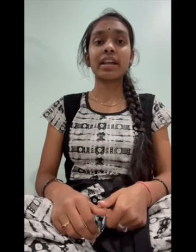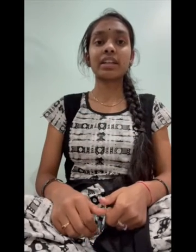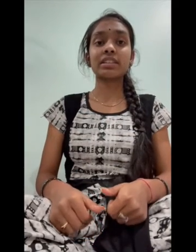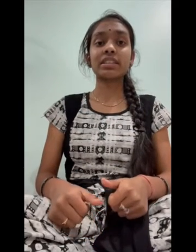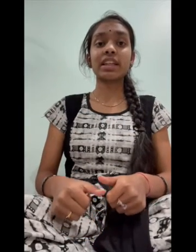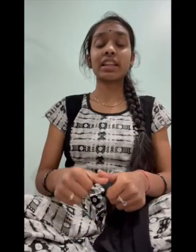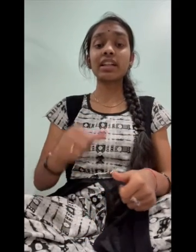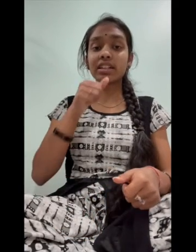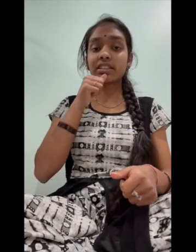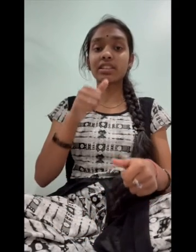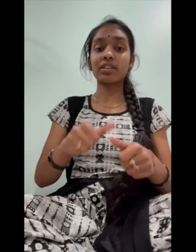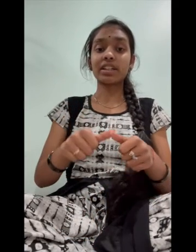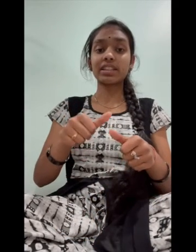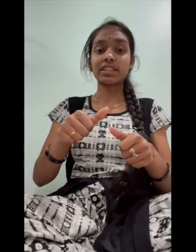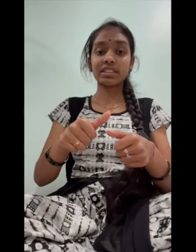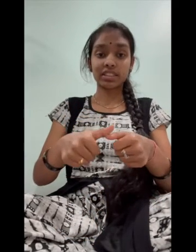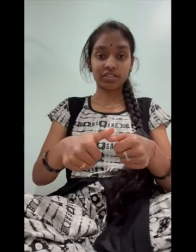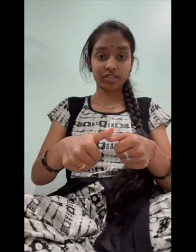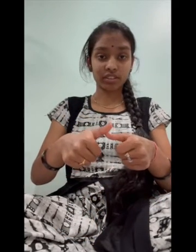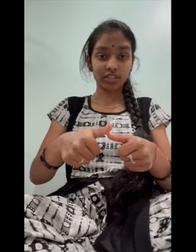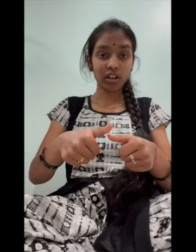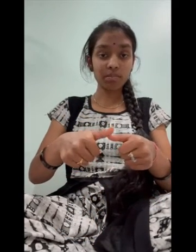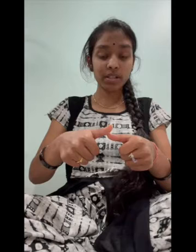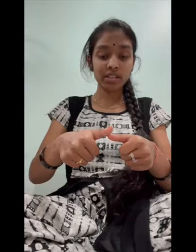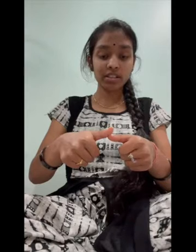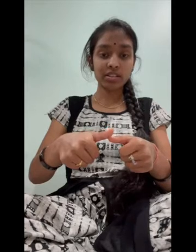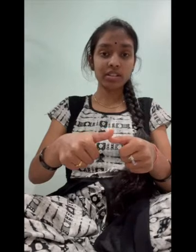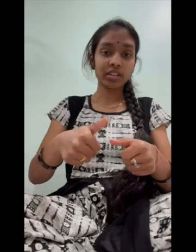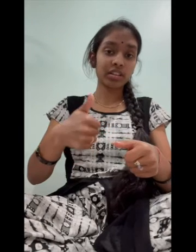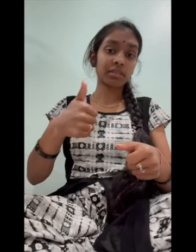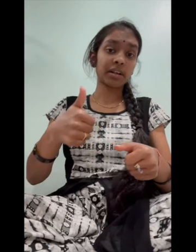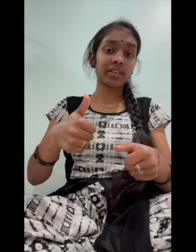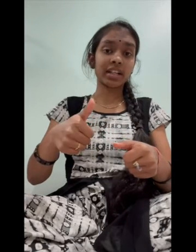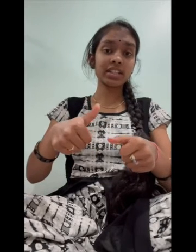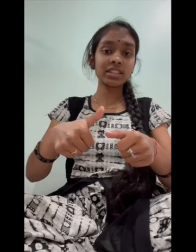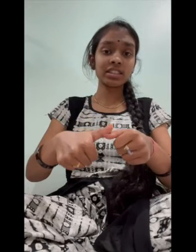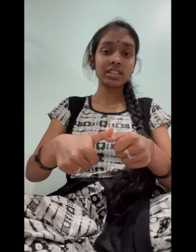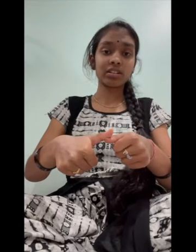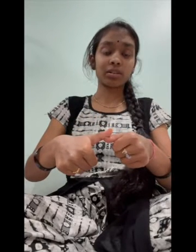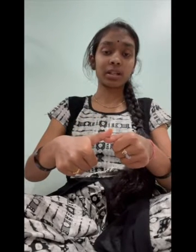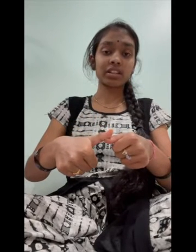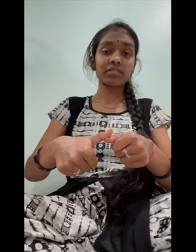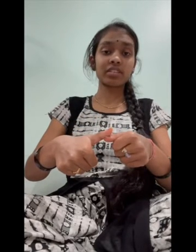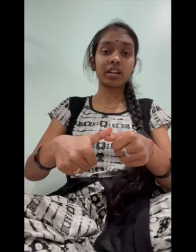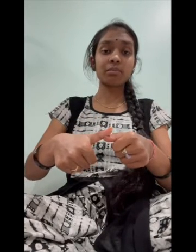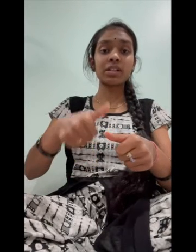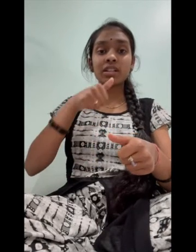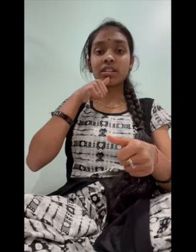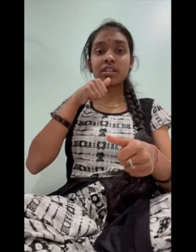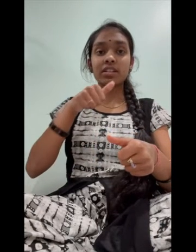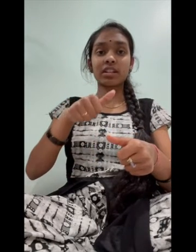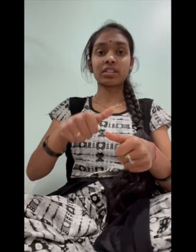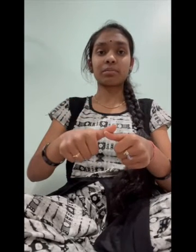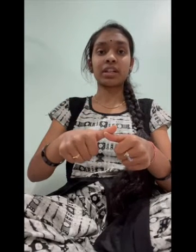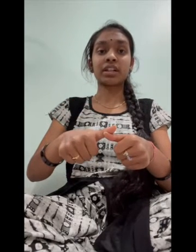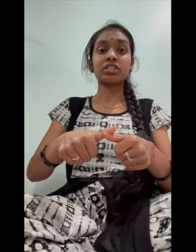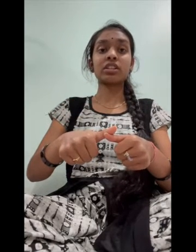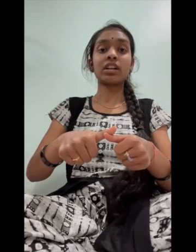And to say letters, you go like this. So from the top, this is my right hand on my left thumb, touching my